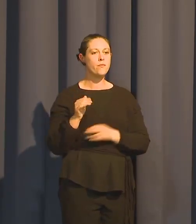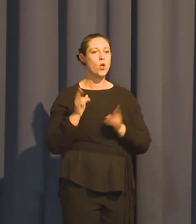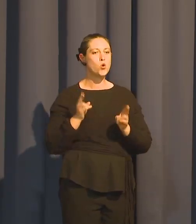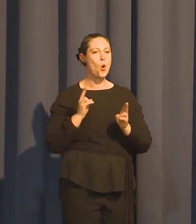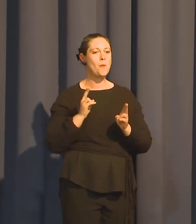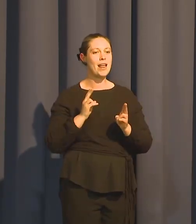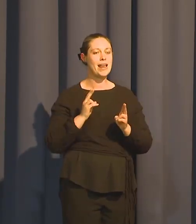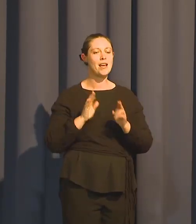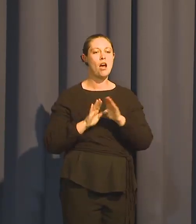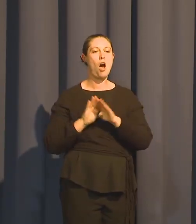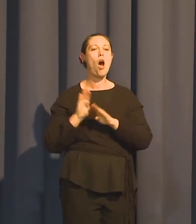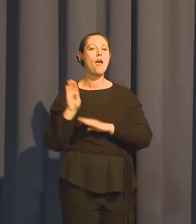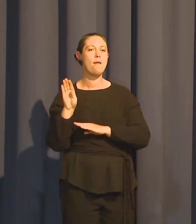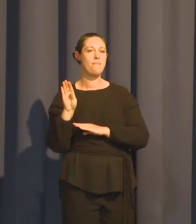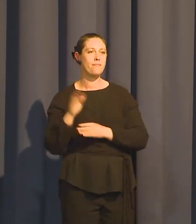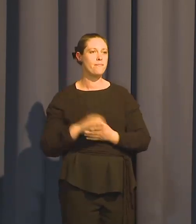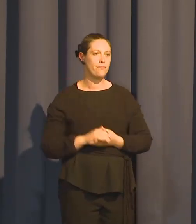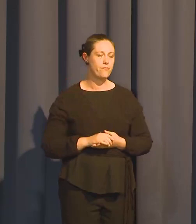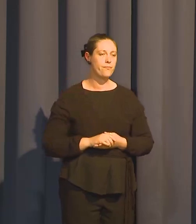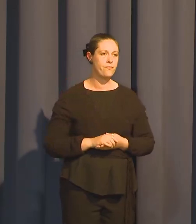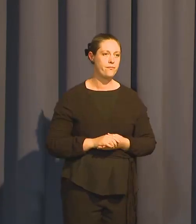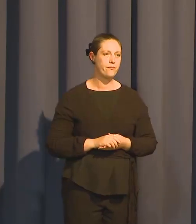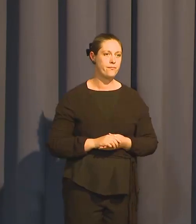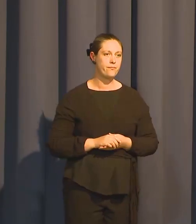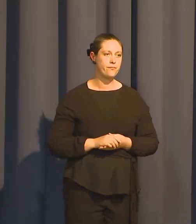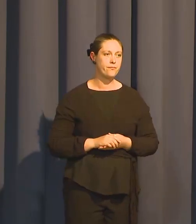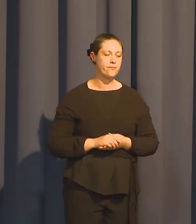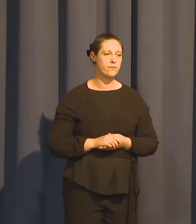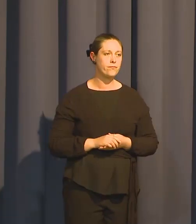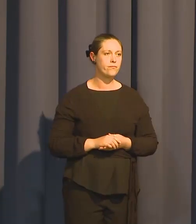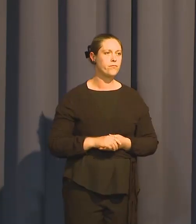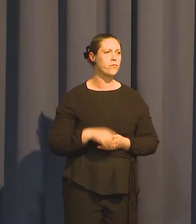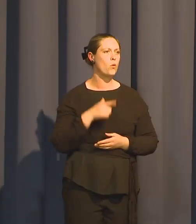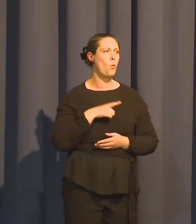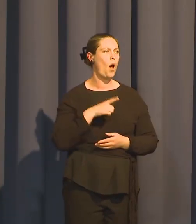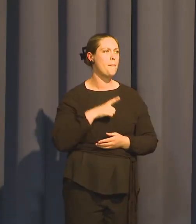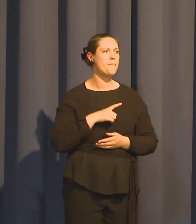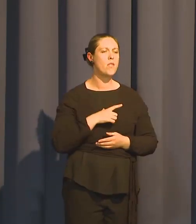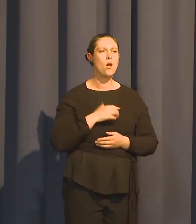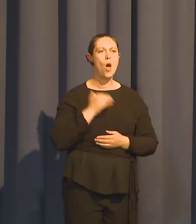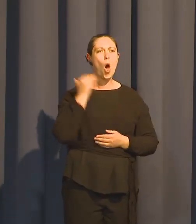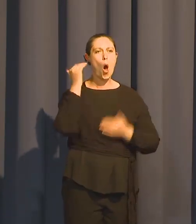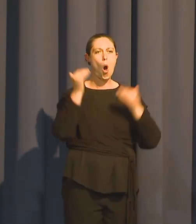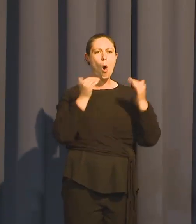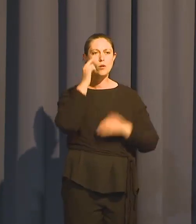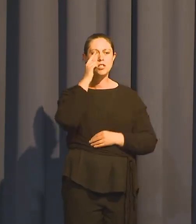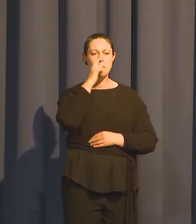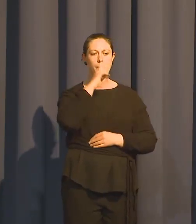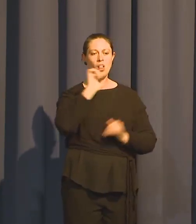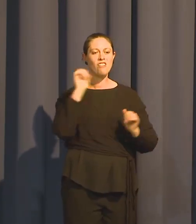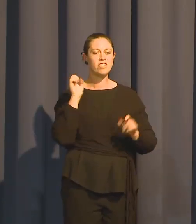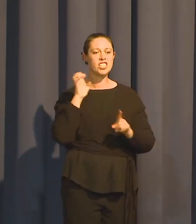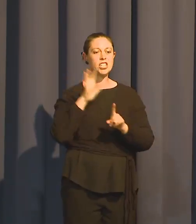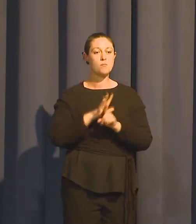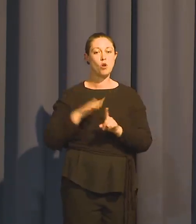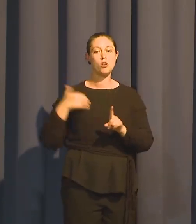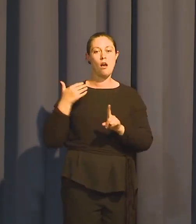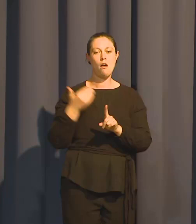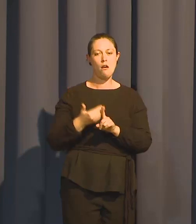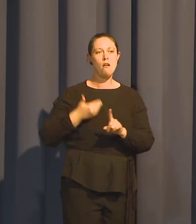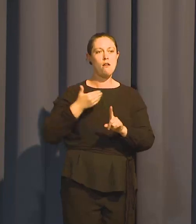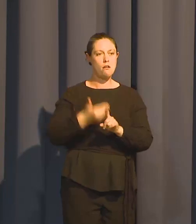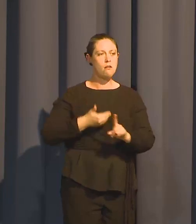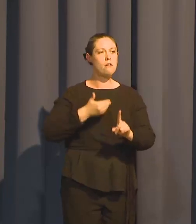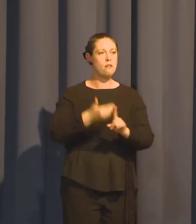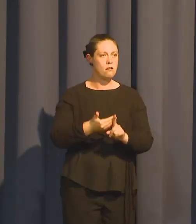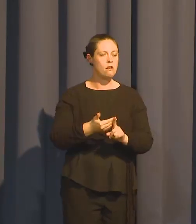higher. And this is because for older people, exposure has been for longer. And for